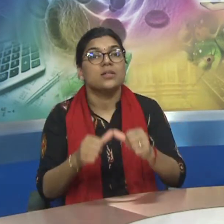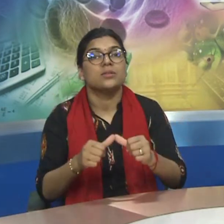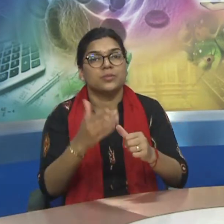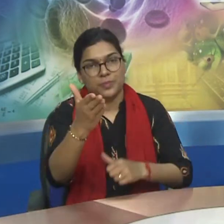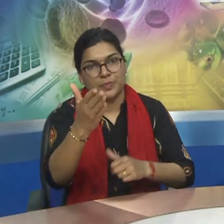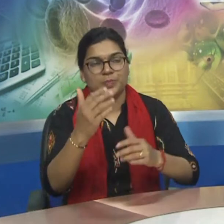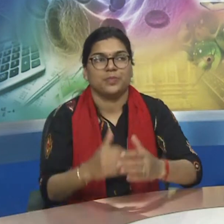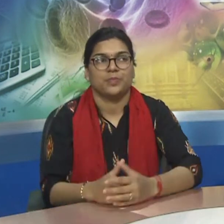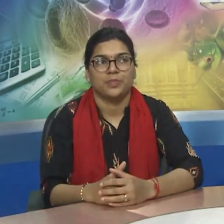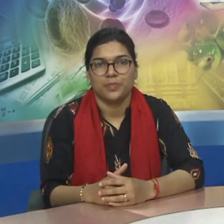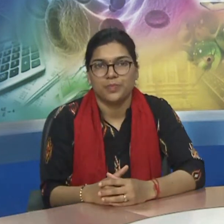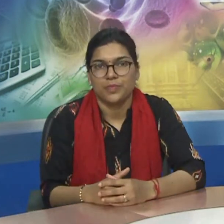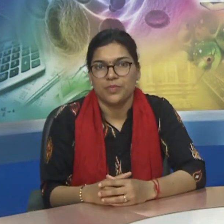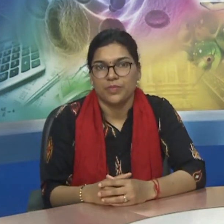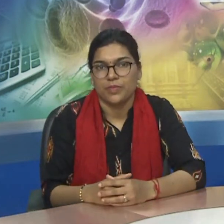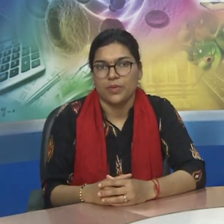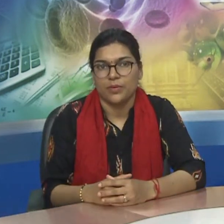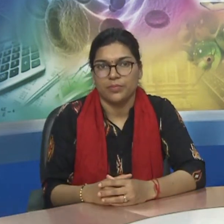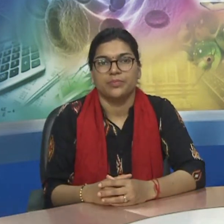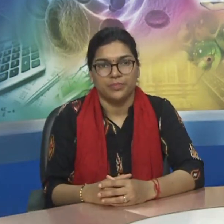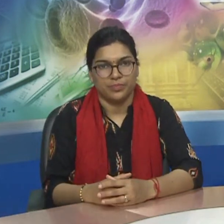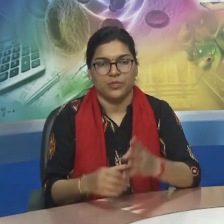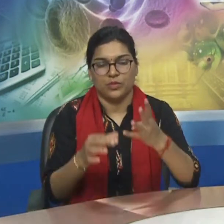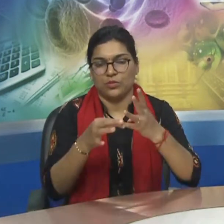You have to choose the correct answer.